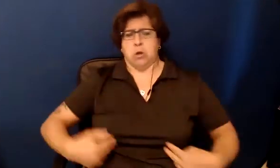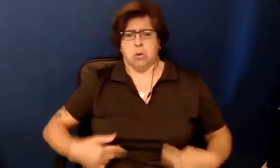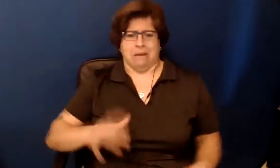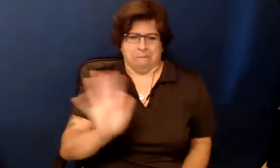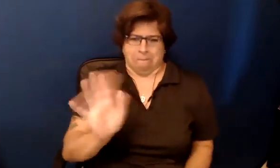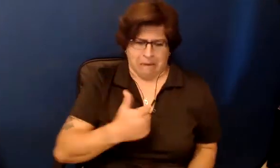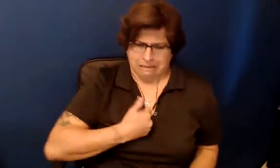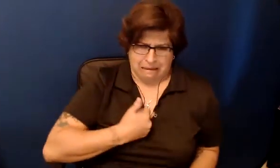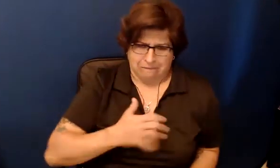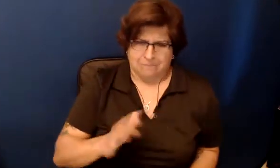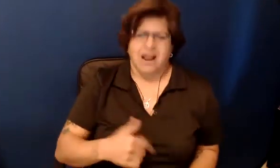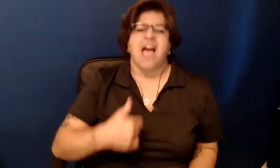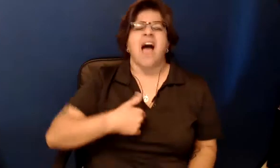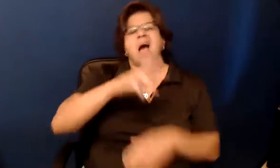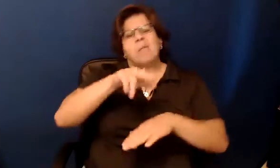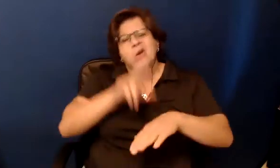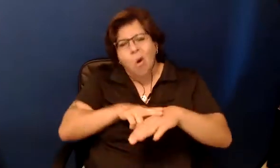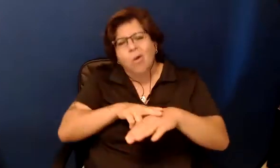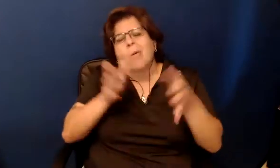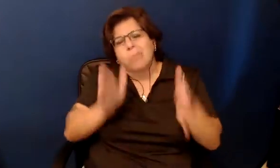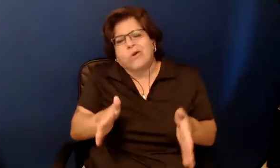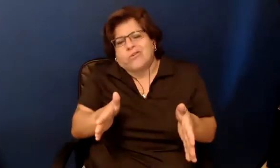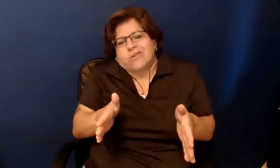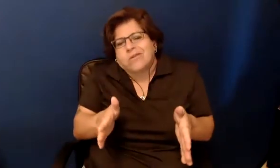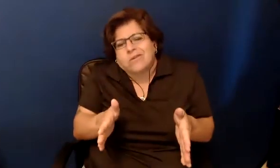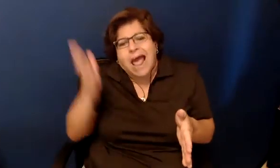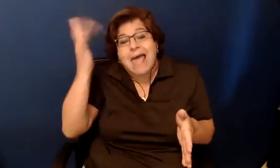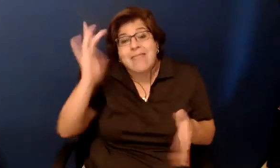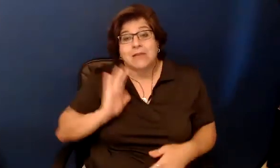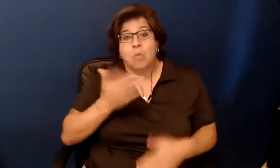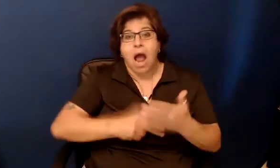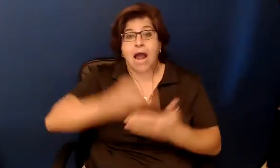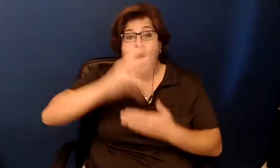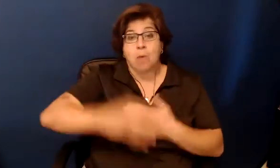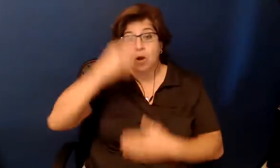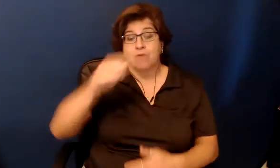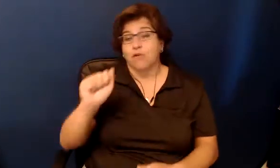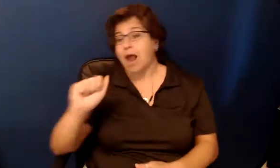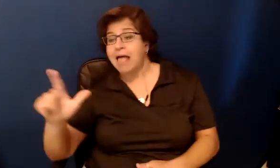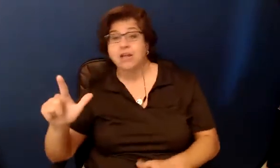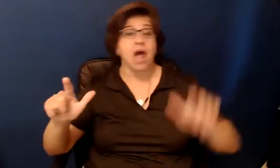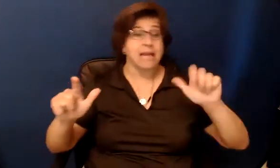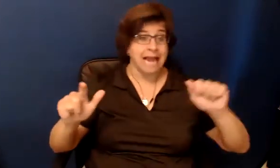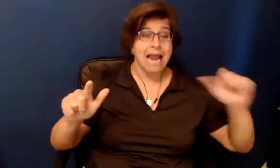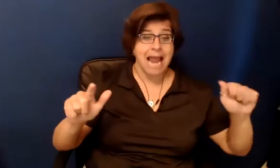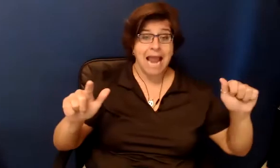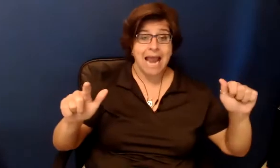some superhuman being here, I'm a normal person here, and that's why our program